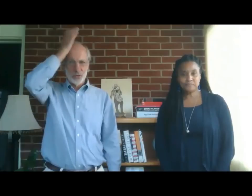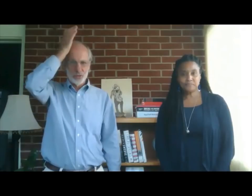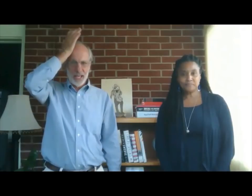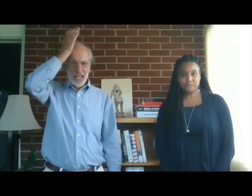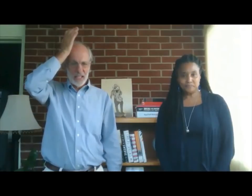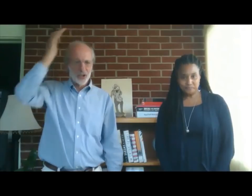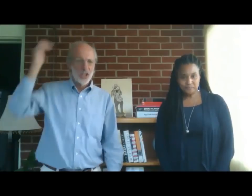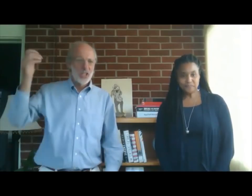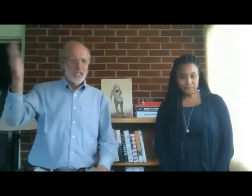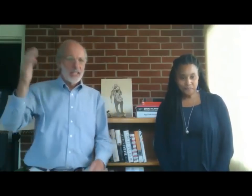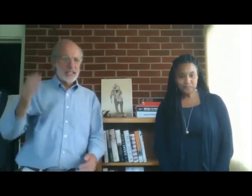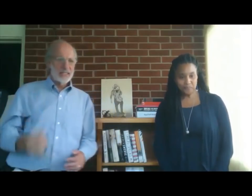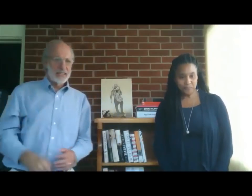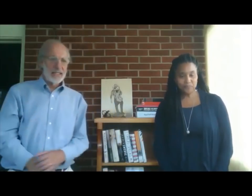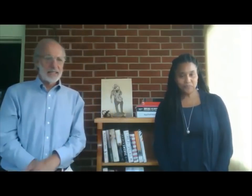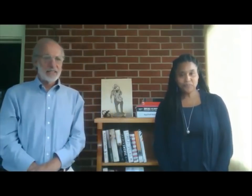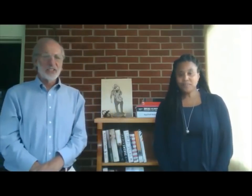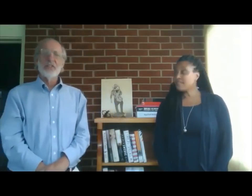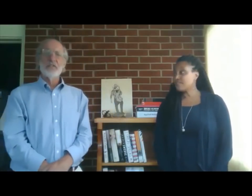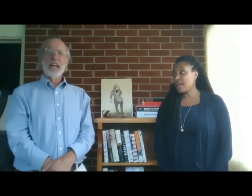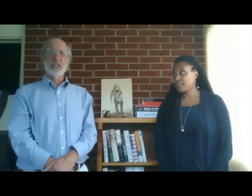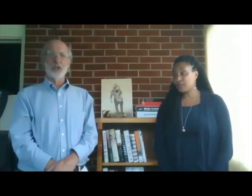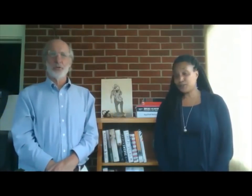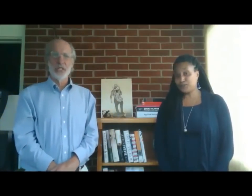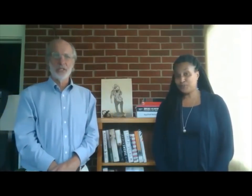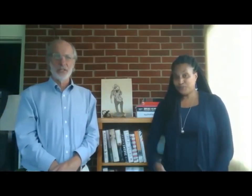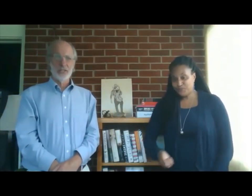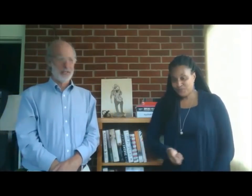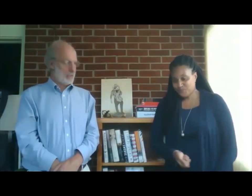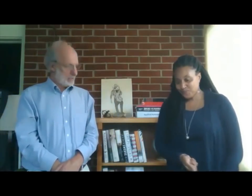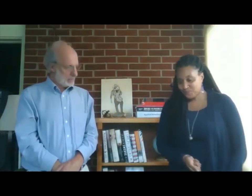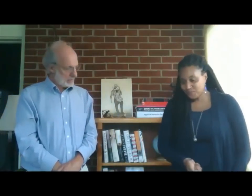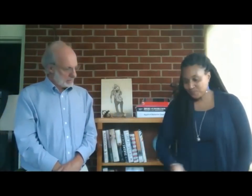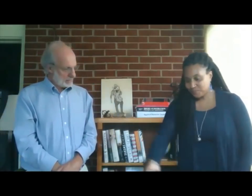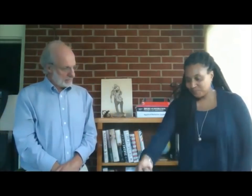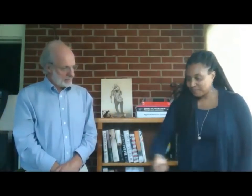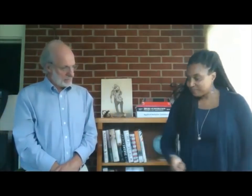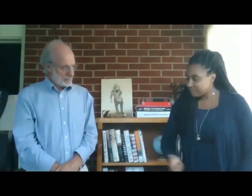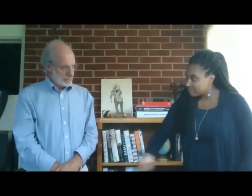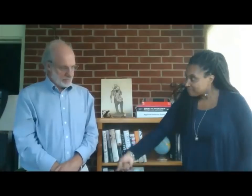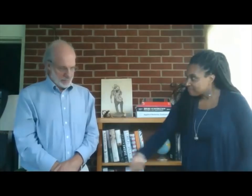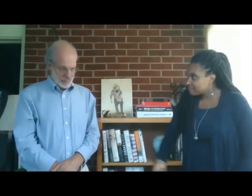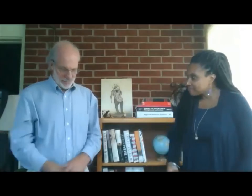Okay. Trash. Next is vacuum.